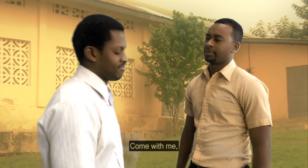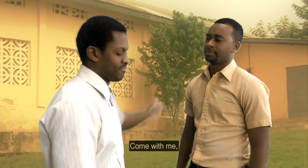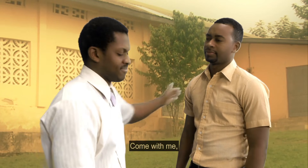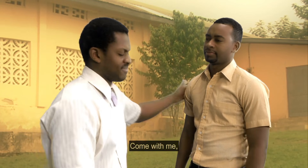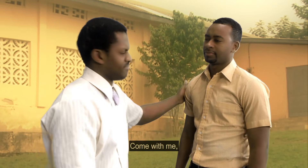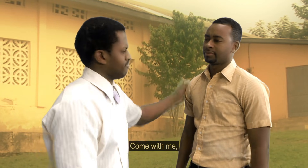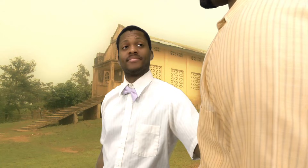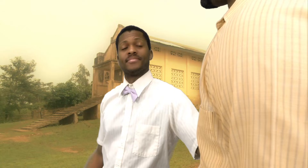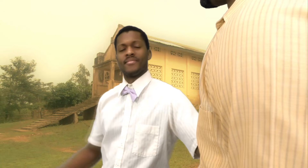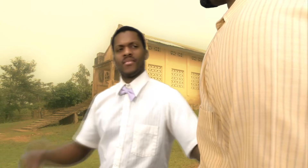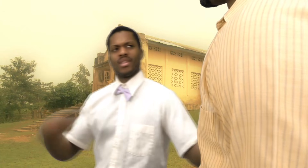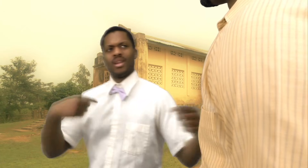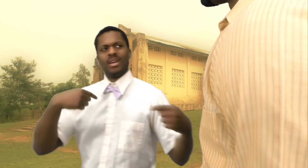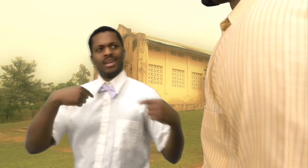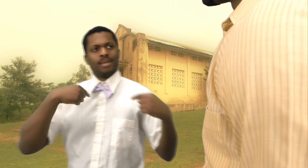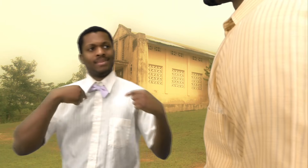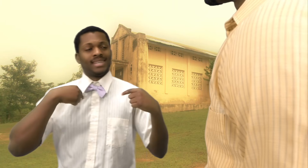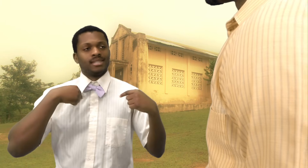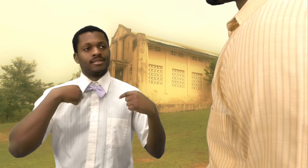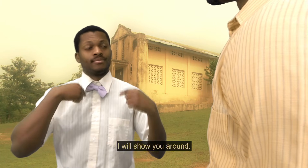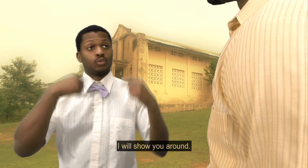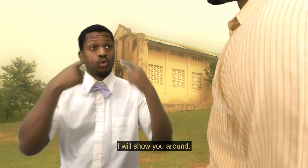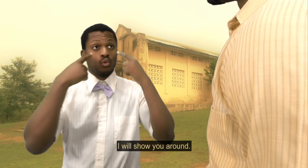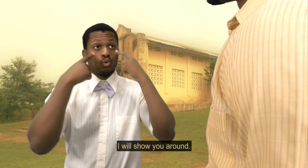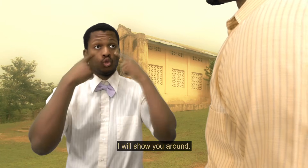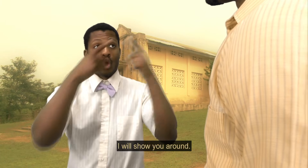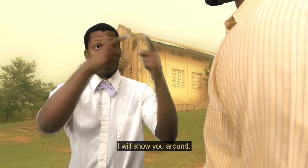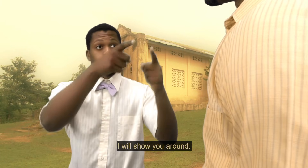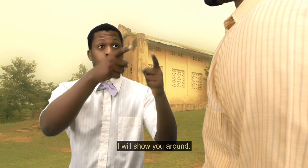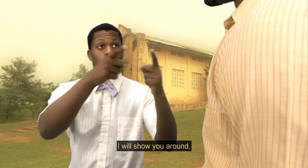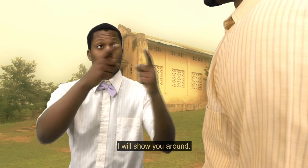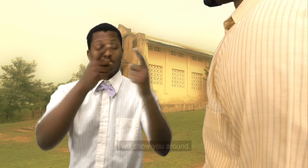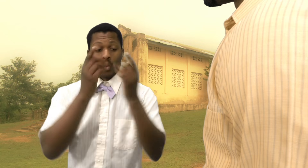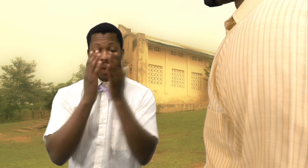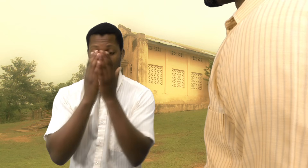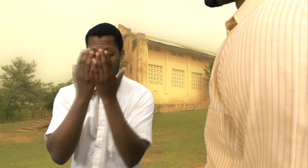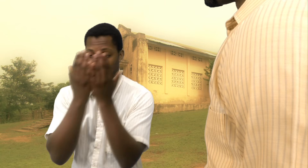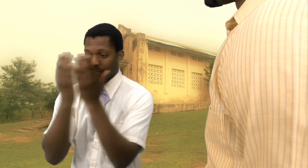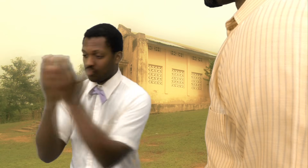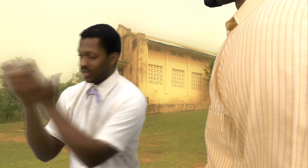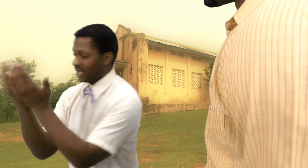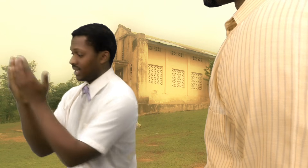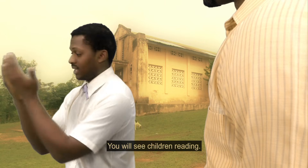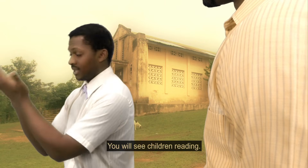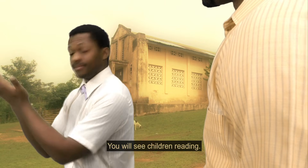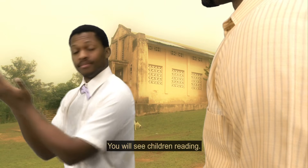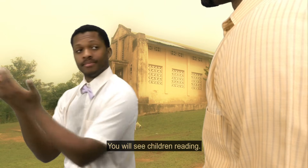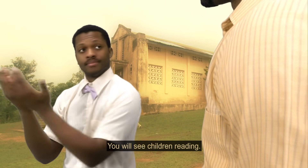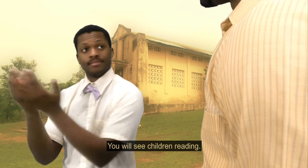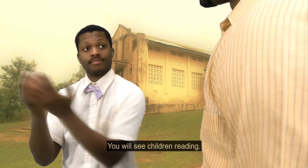Come with me. I will show you around. You will see children